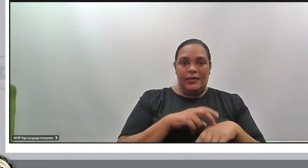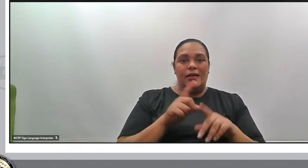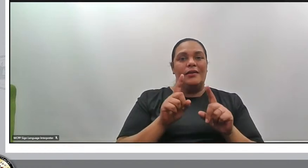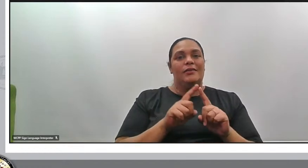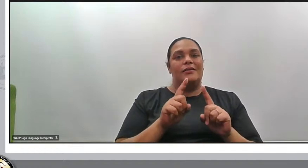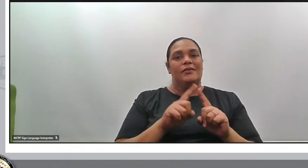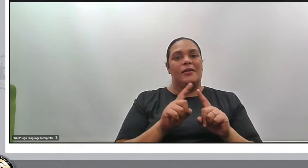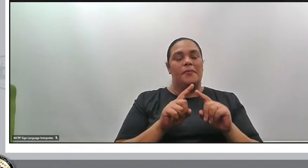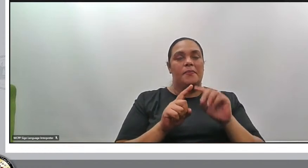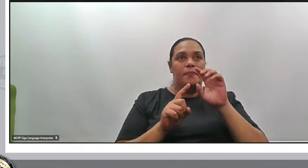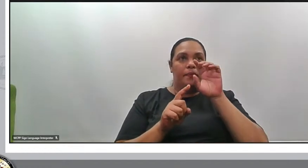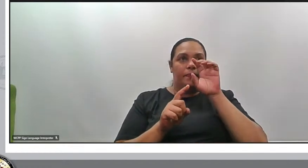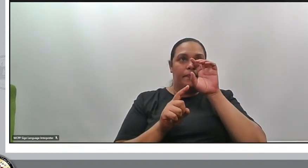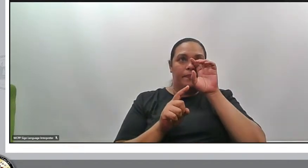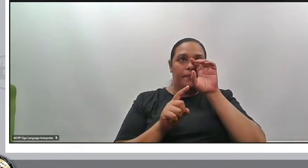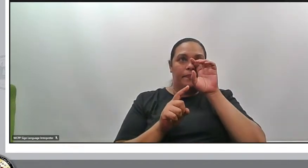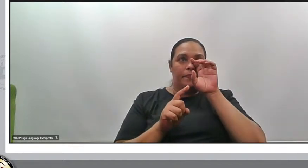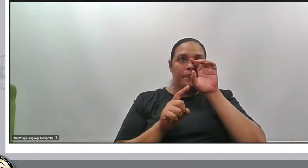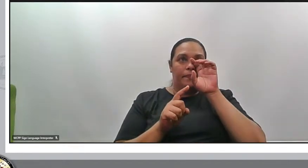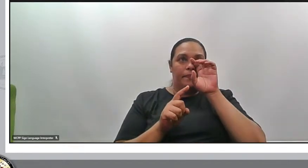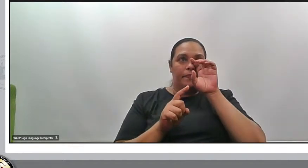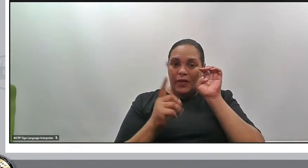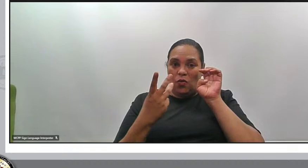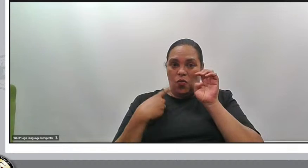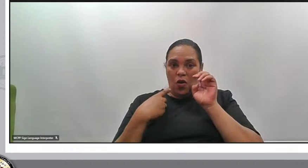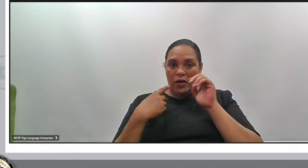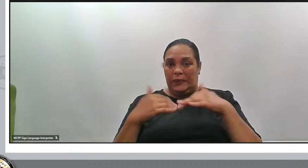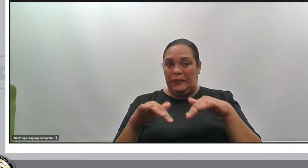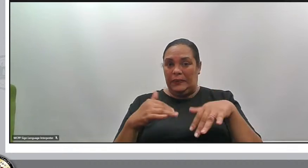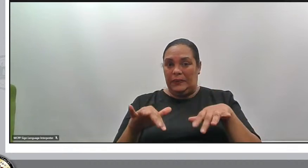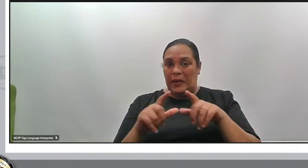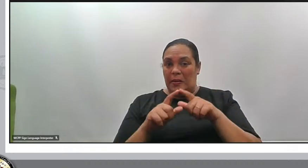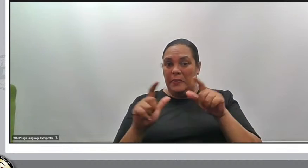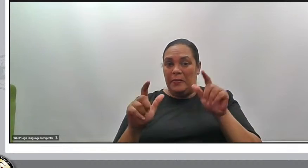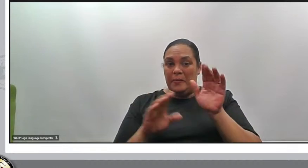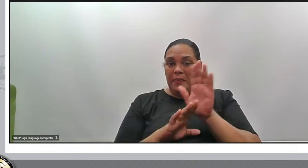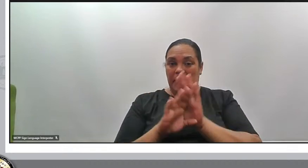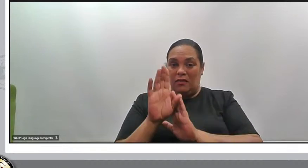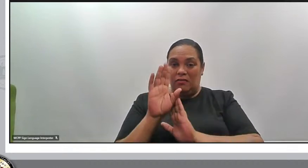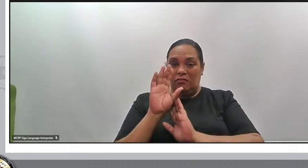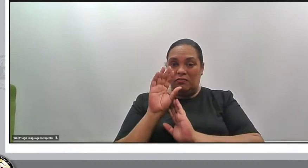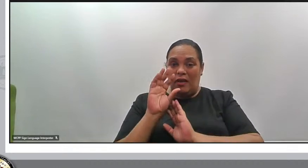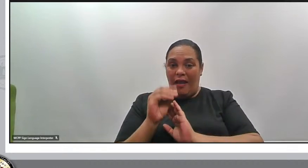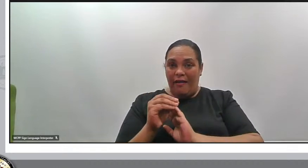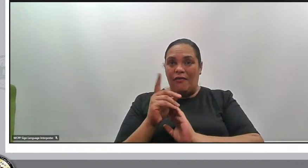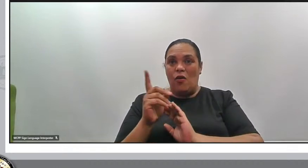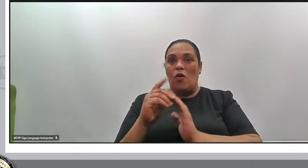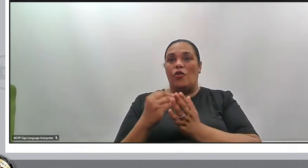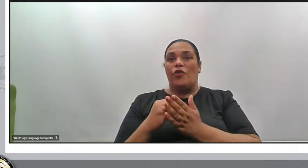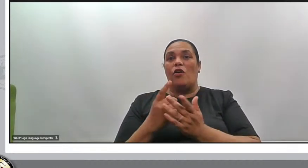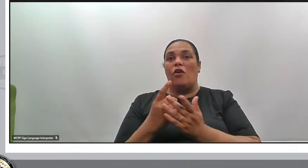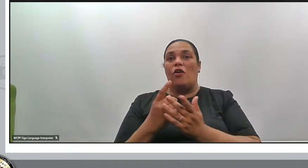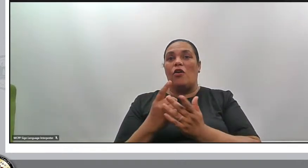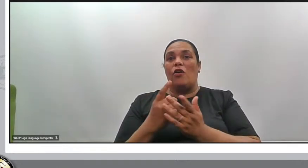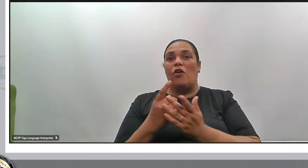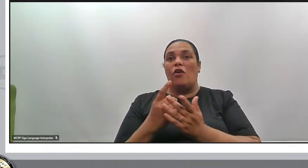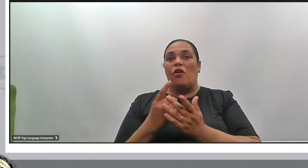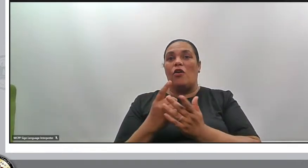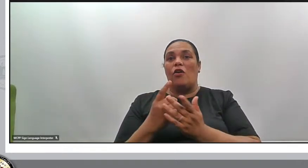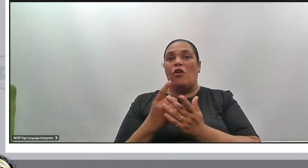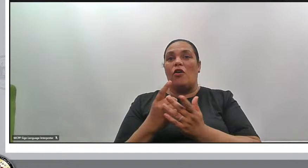also has there been a significant increase in what the office is going to be doing? Thanks, Jay.